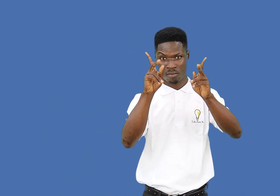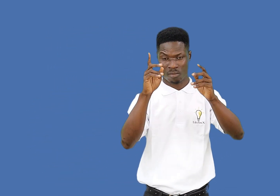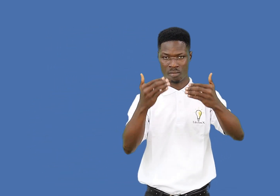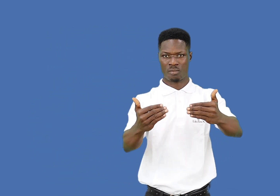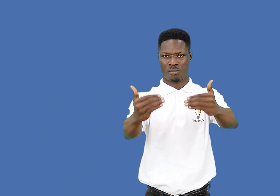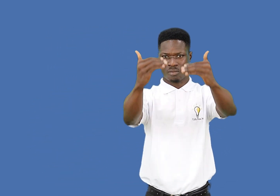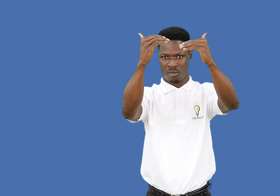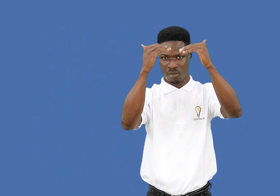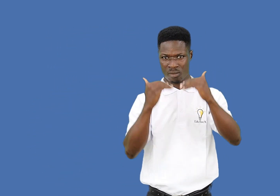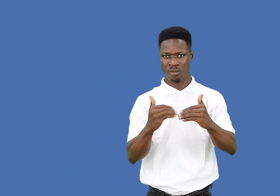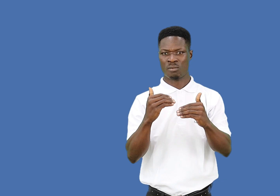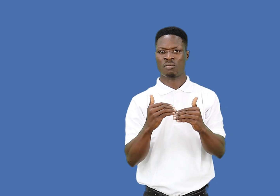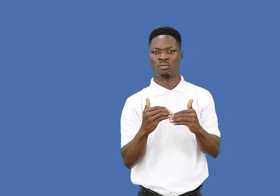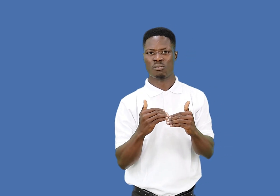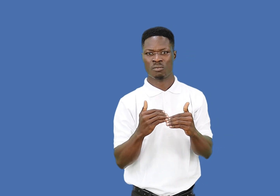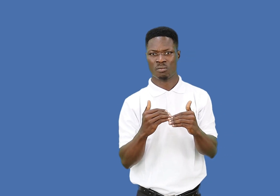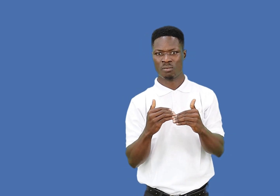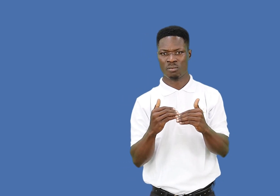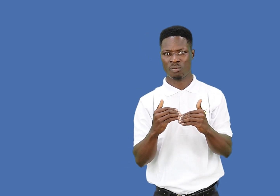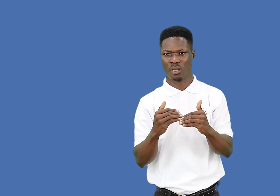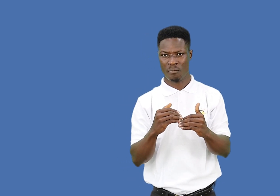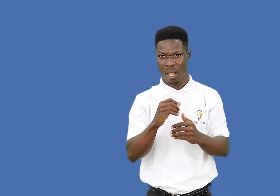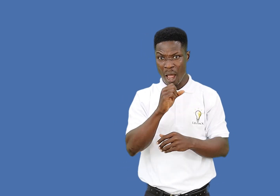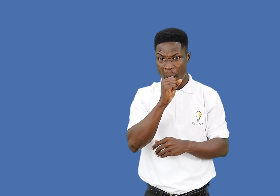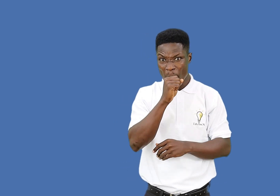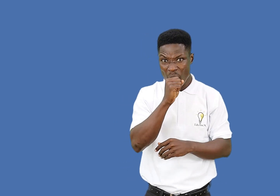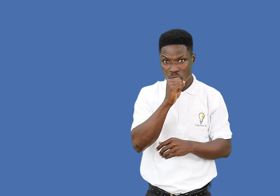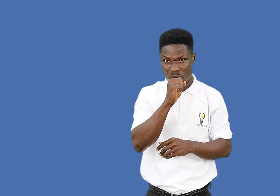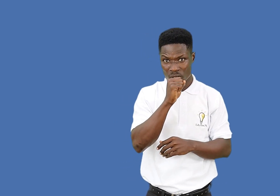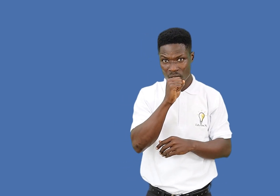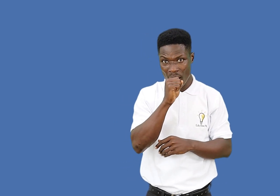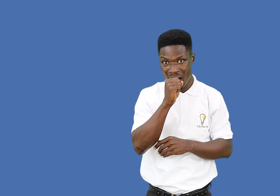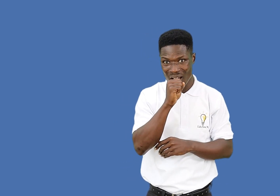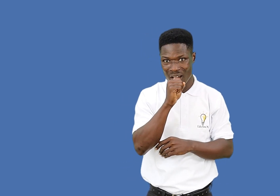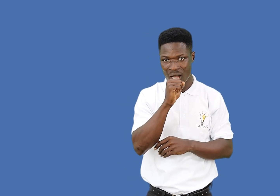It is also used to connect the headset. The next one,